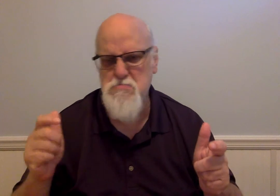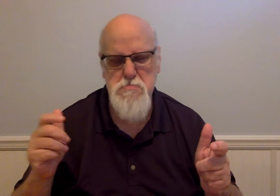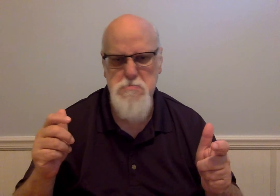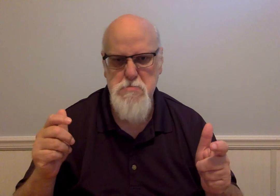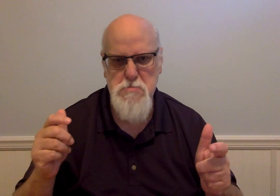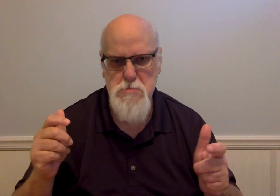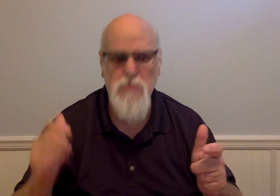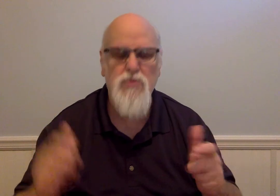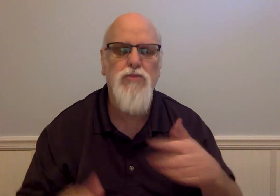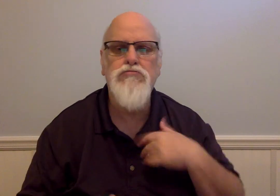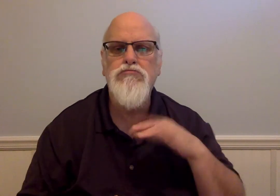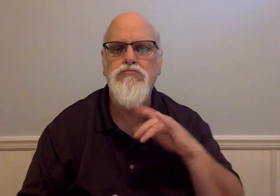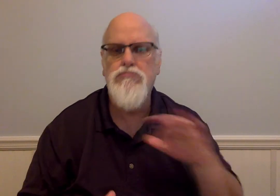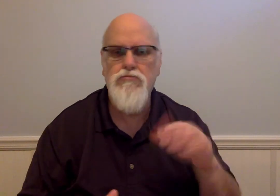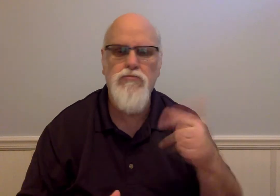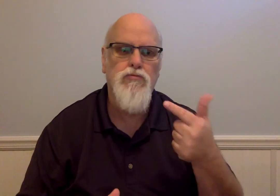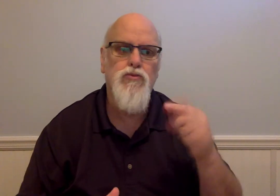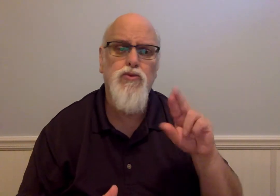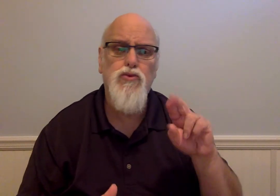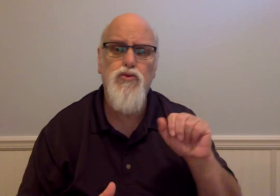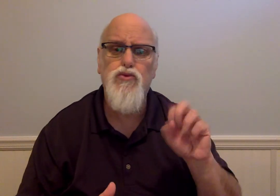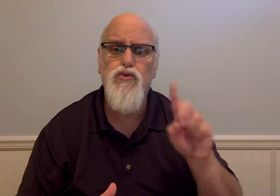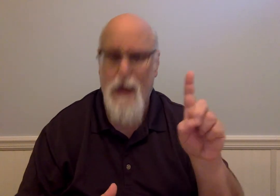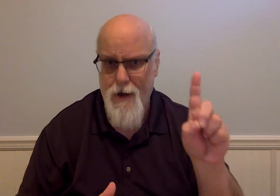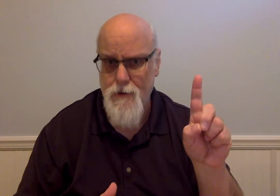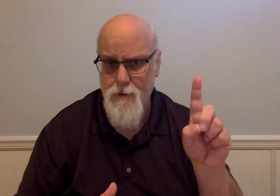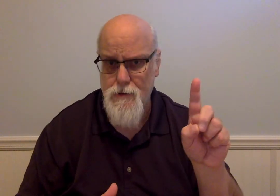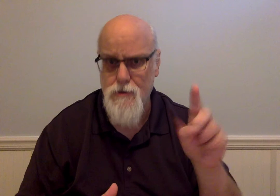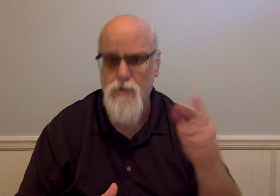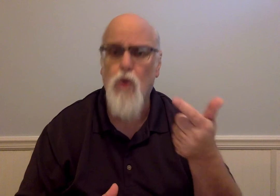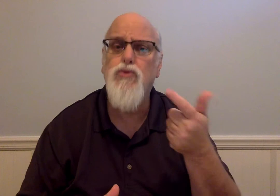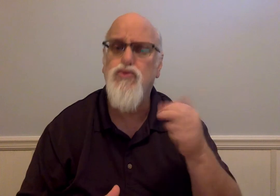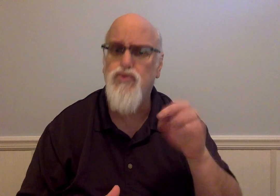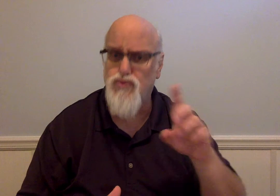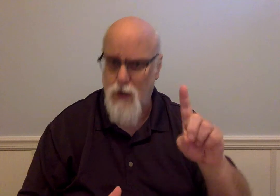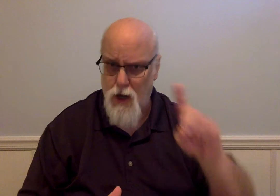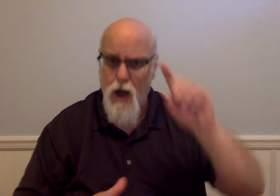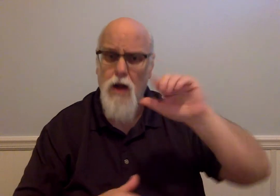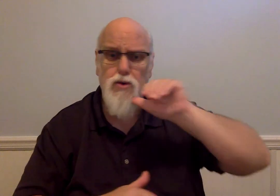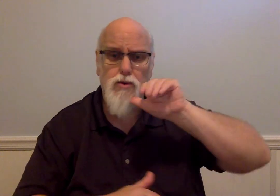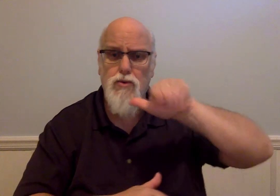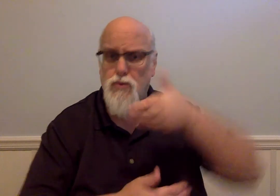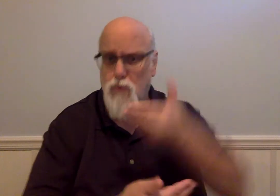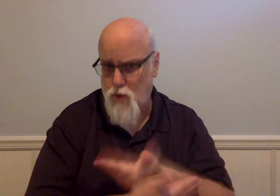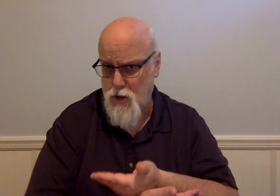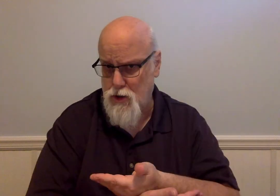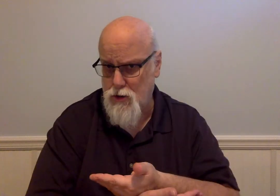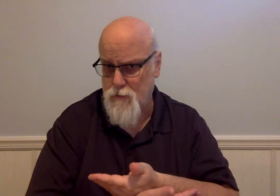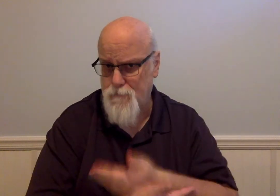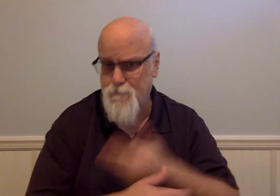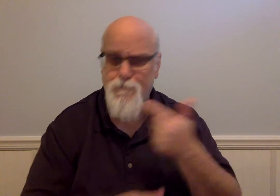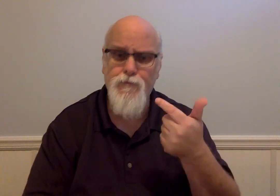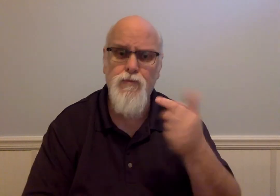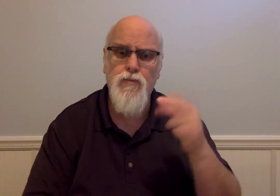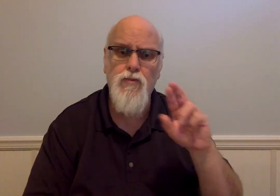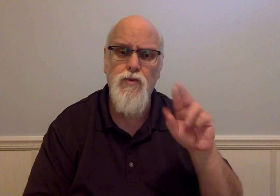and you're not saying your grandchild is huge. So I finger spell grand, and then I would add the sign for daughter, or I would add the